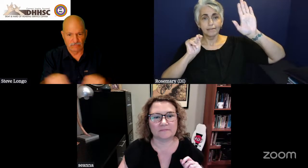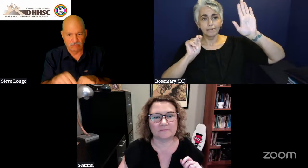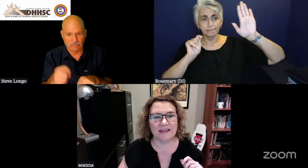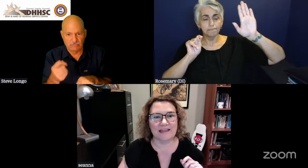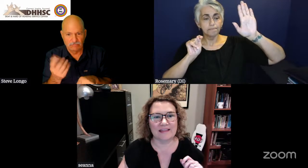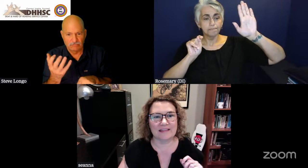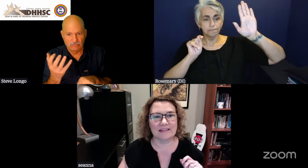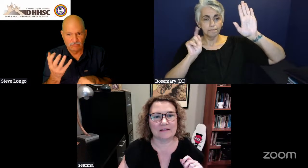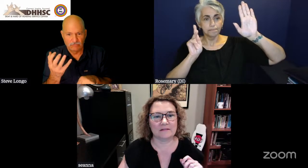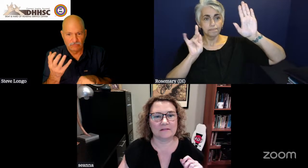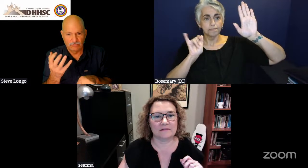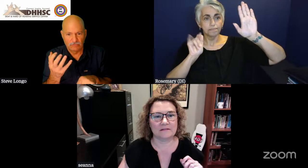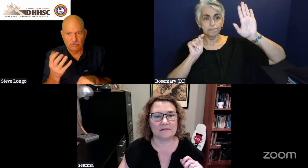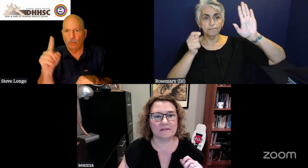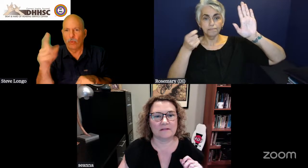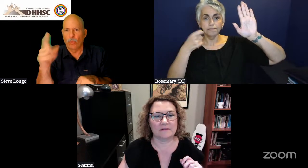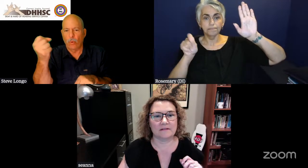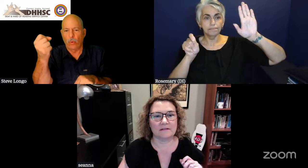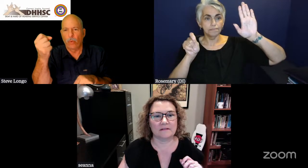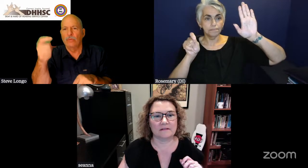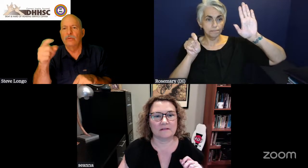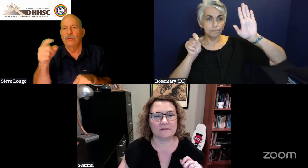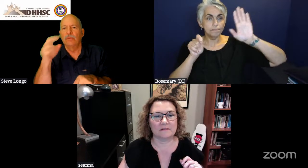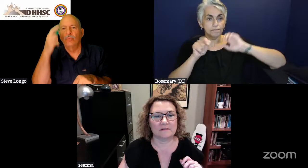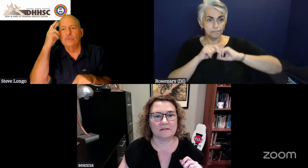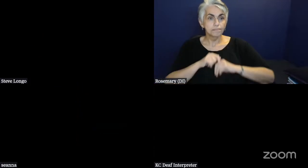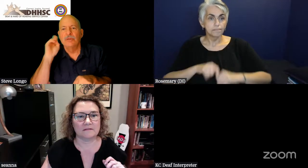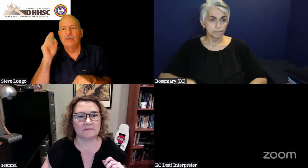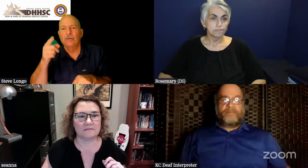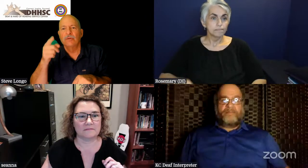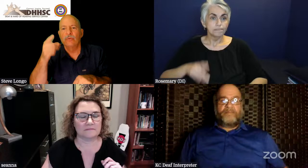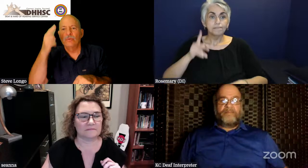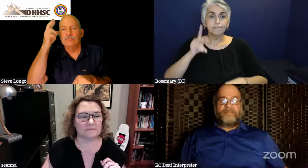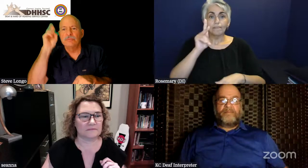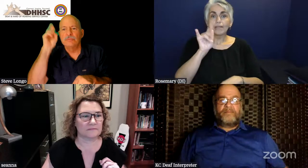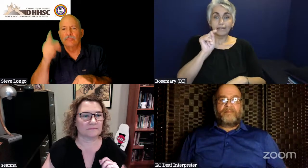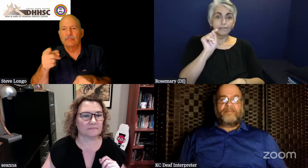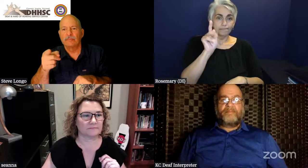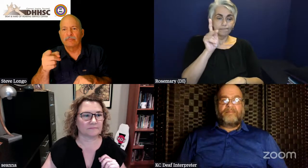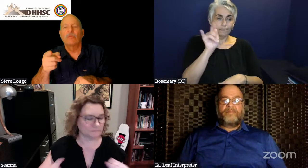treasurer's report. And so we're going to do a quick switch of interpreters now.